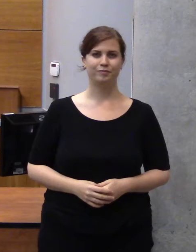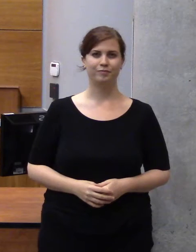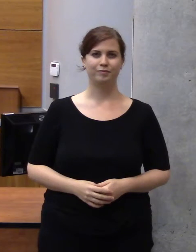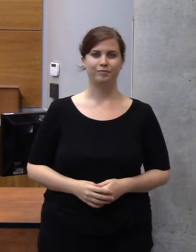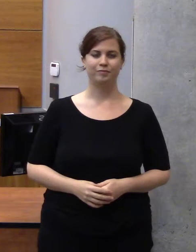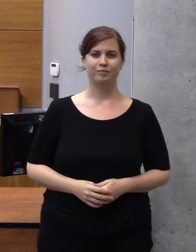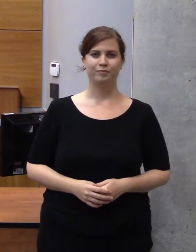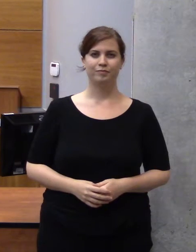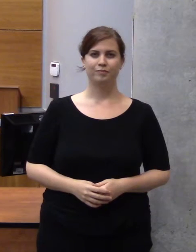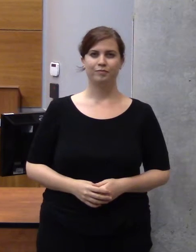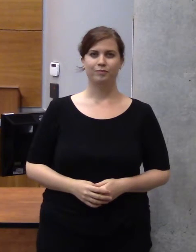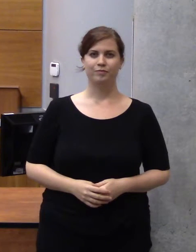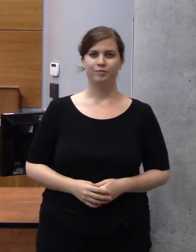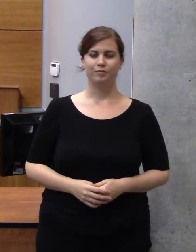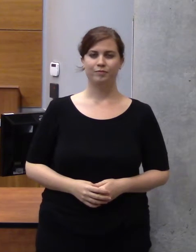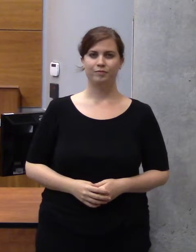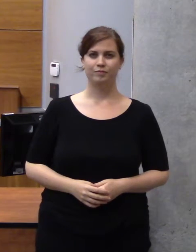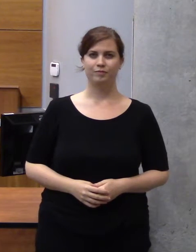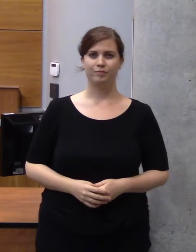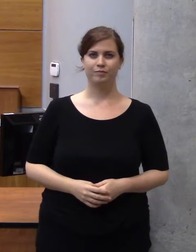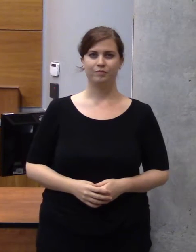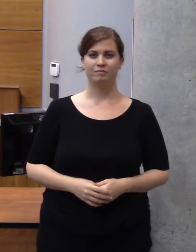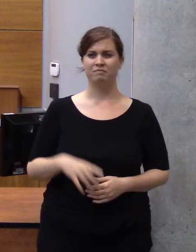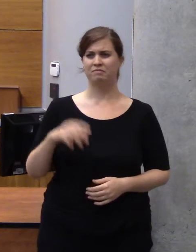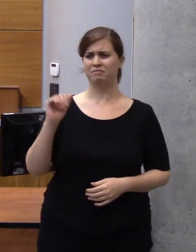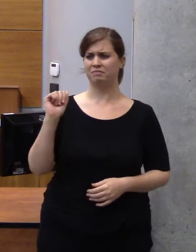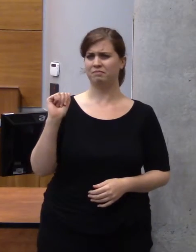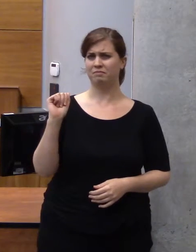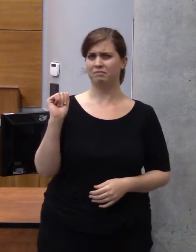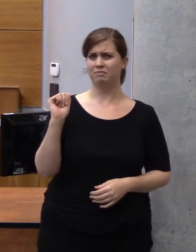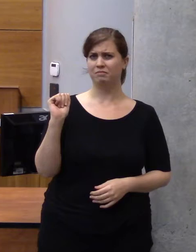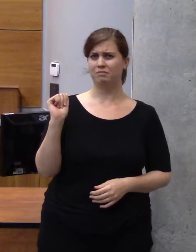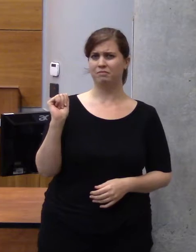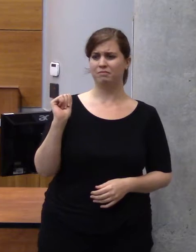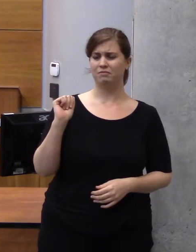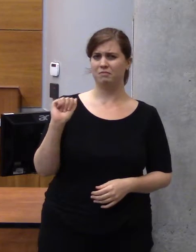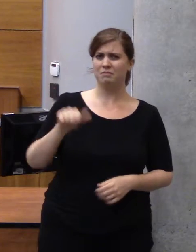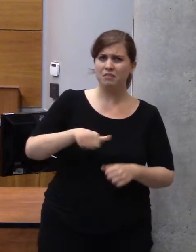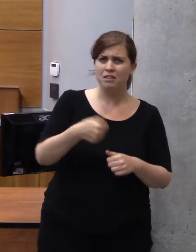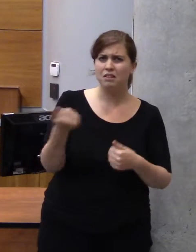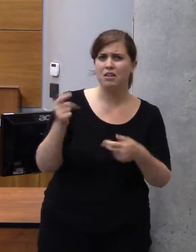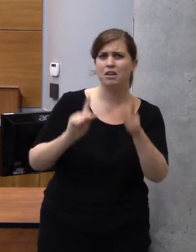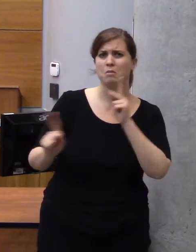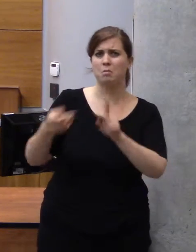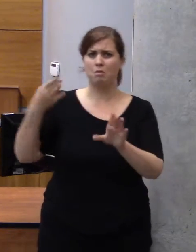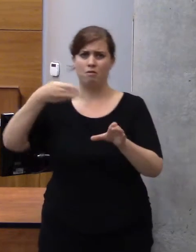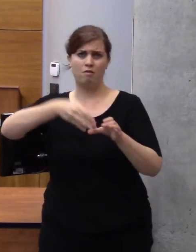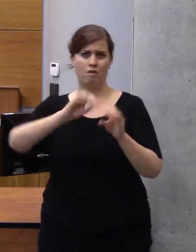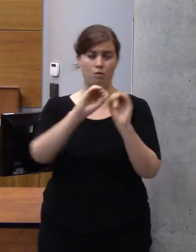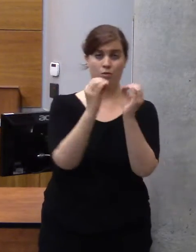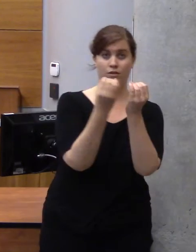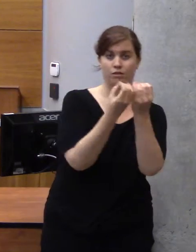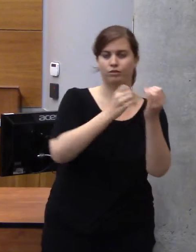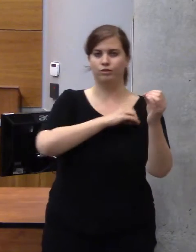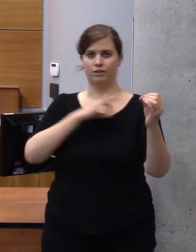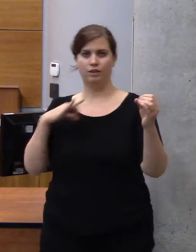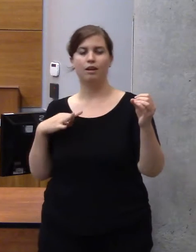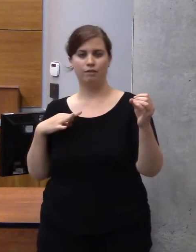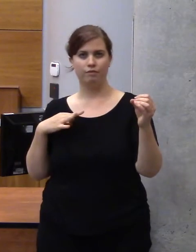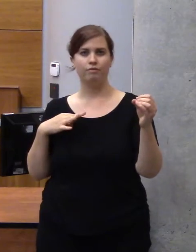setting, who's been a staff member knows. Everyone is really involved. People who use the service are really involved. But these people often take care of